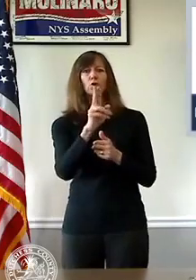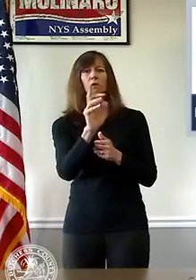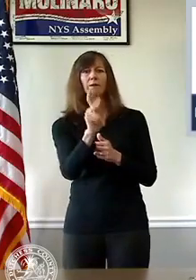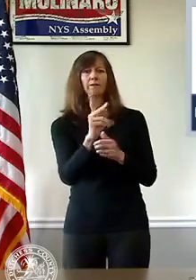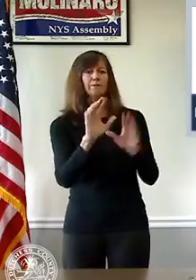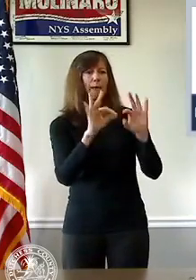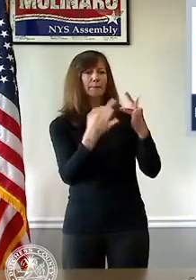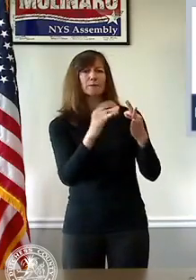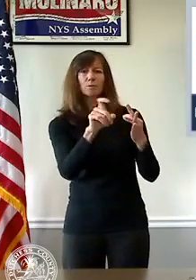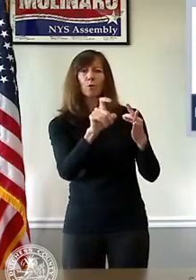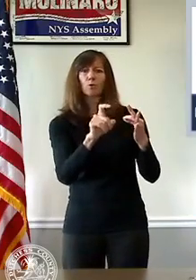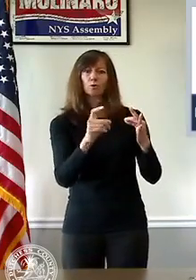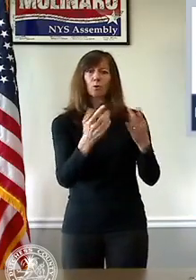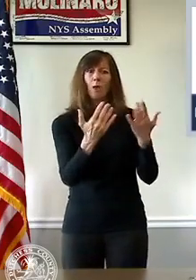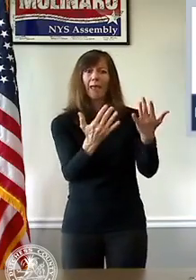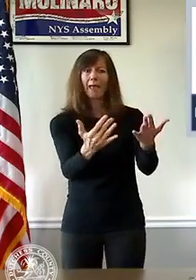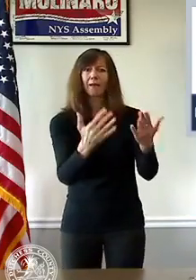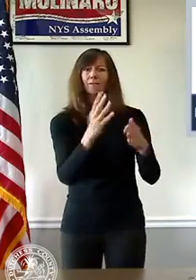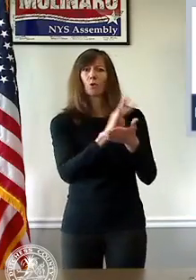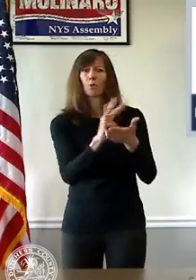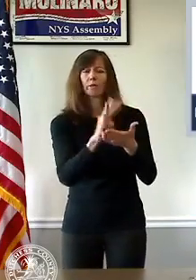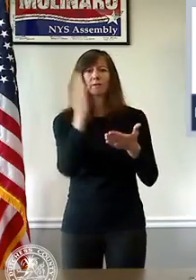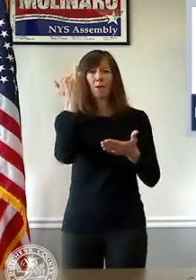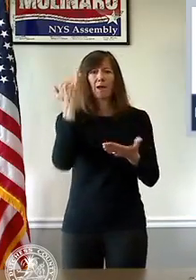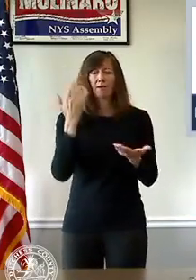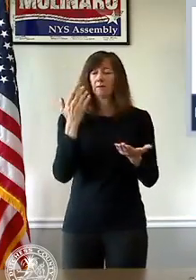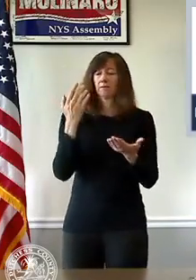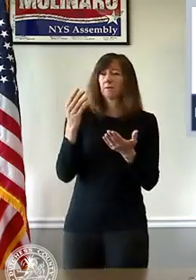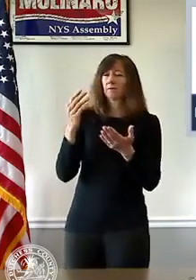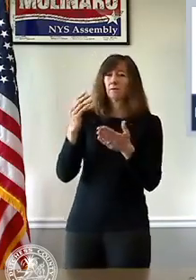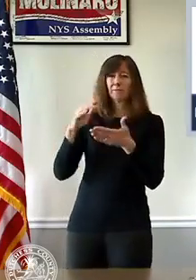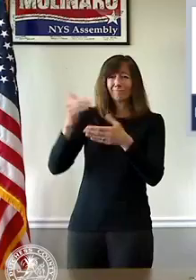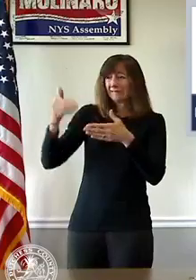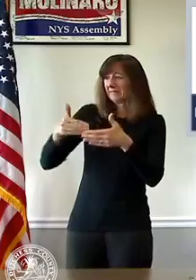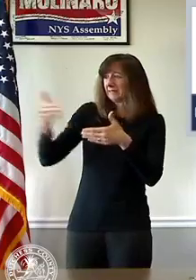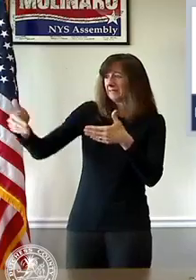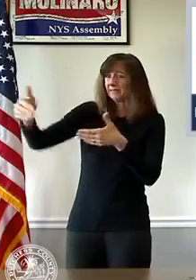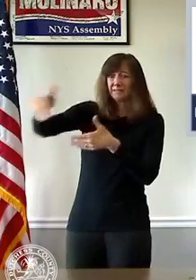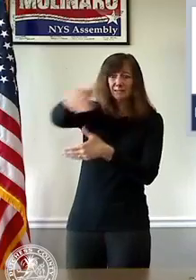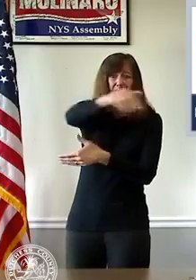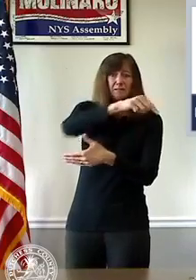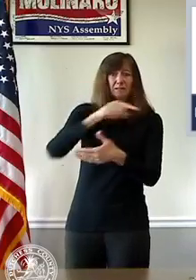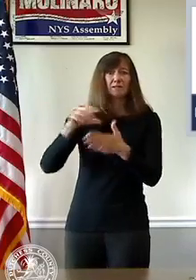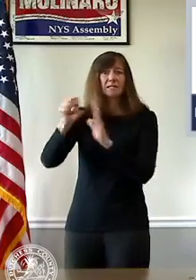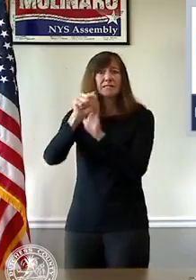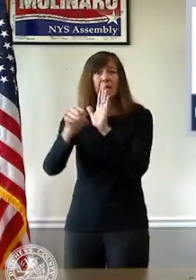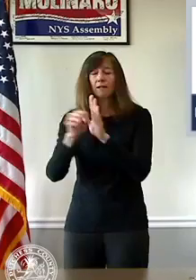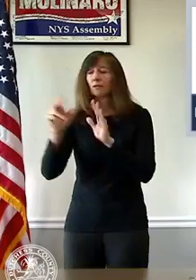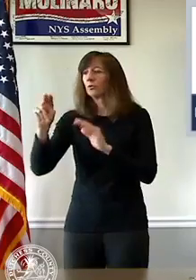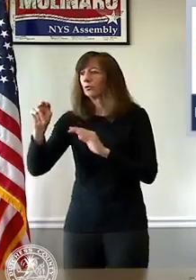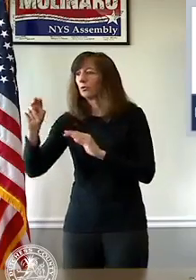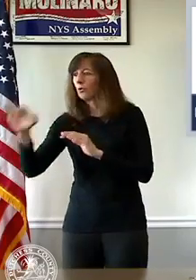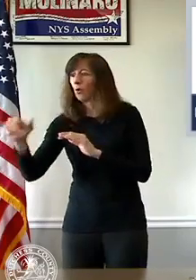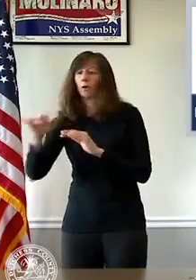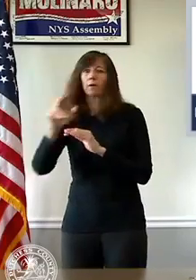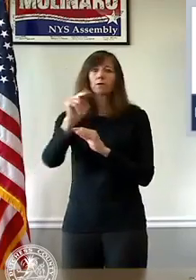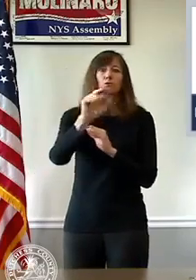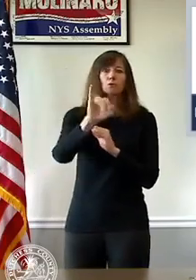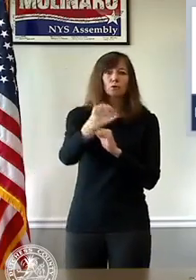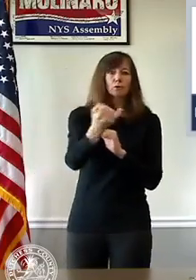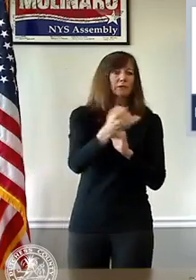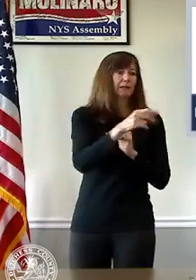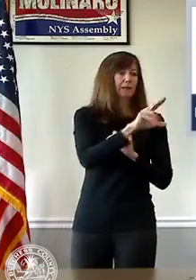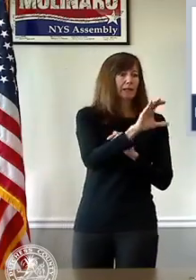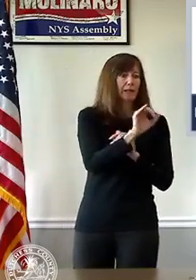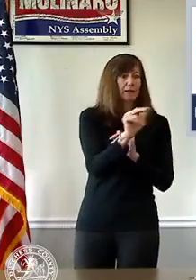says that New York, Connecticut, Pennsylvania, New Jersey are all functioning as a region if they're not? And our concern is